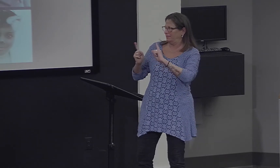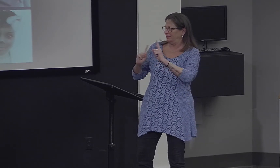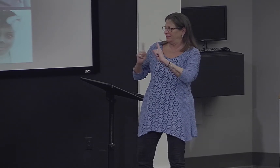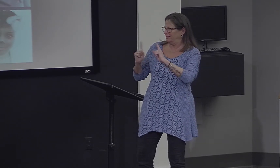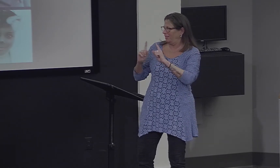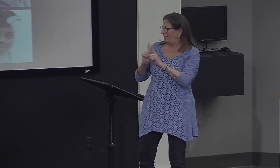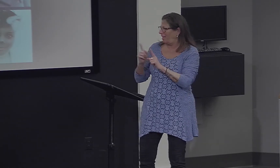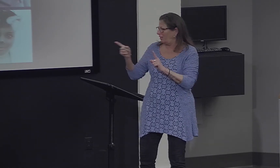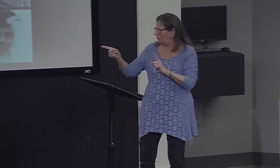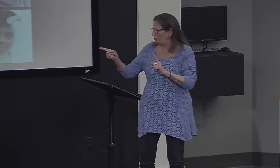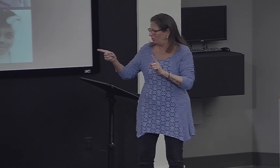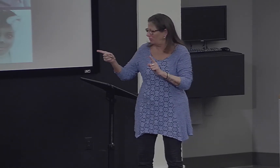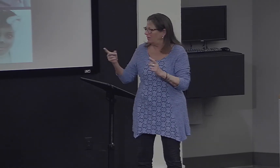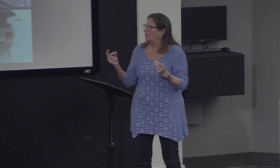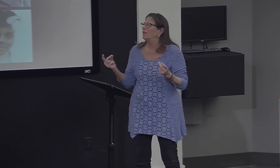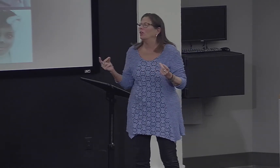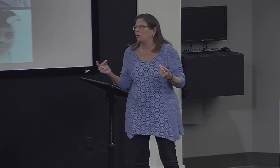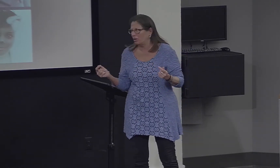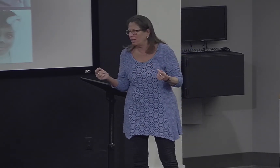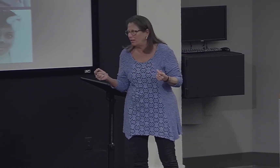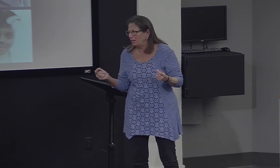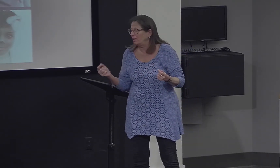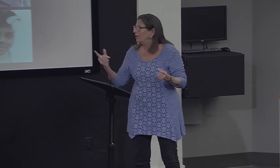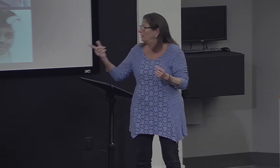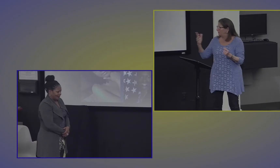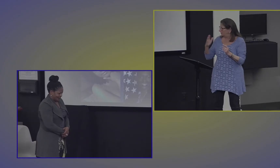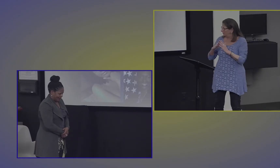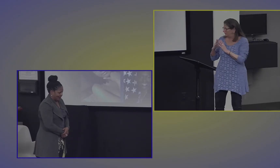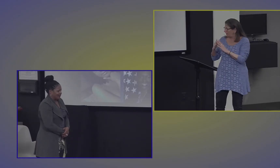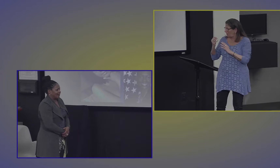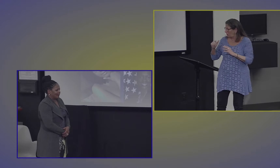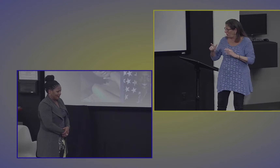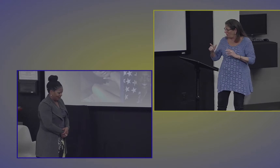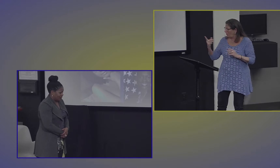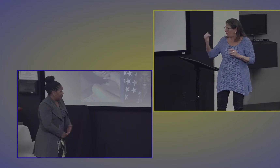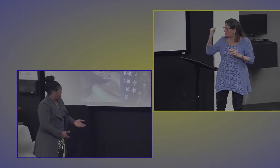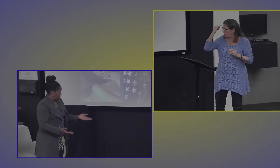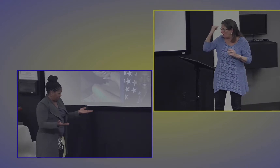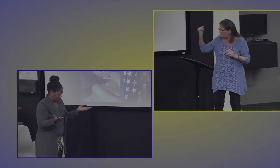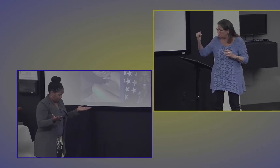But I think that it is so important that we create a dialogue like this quickly.